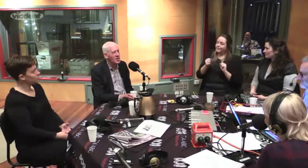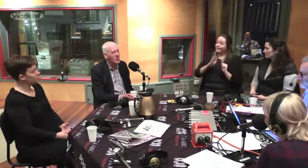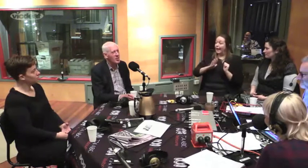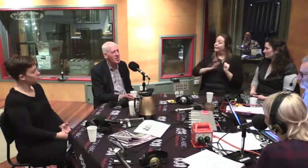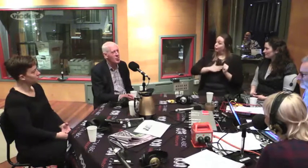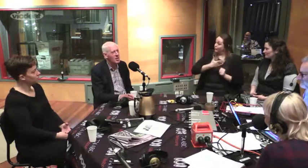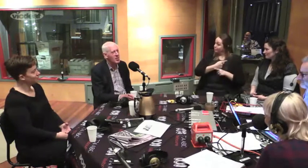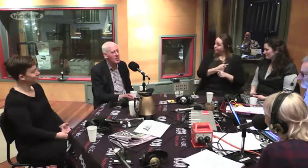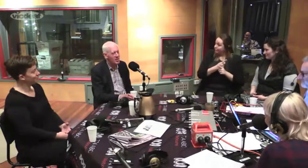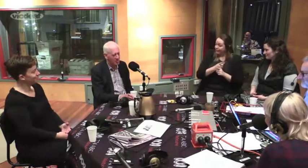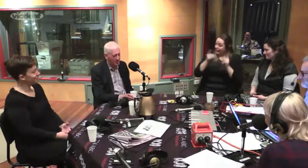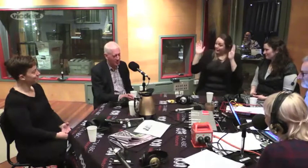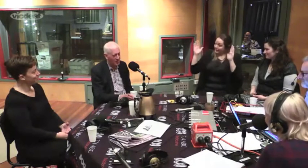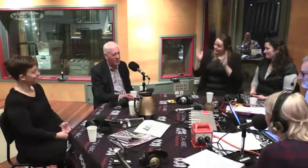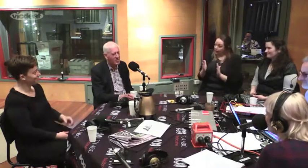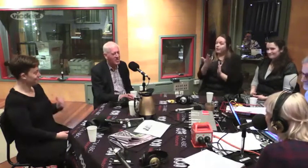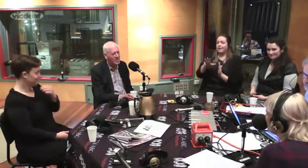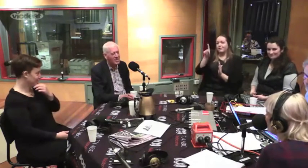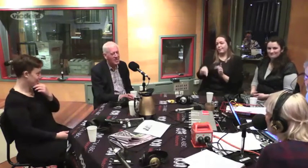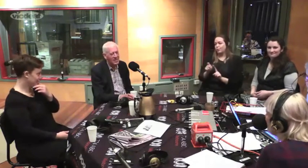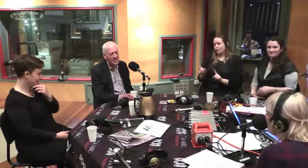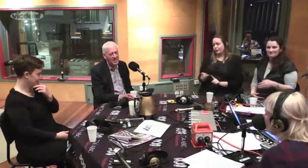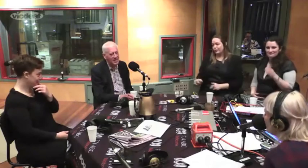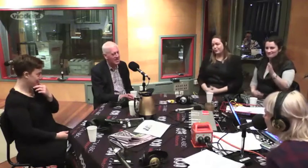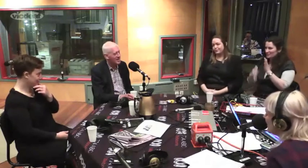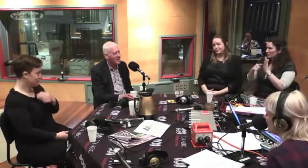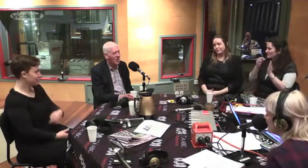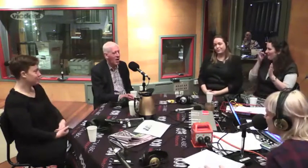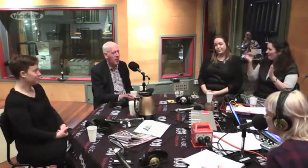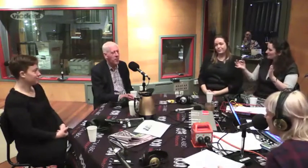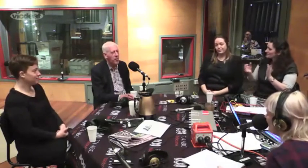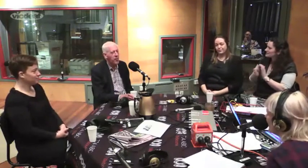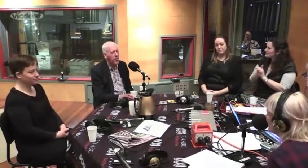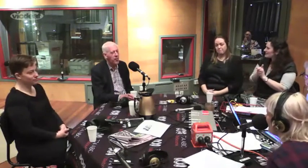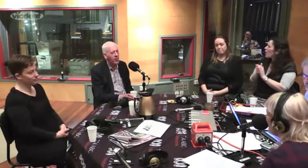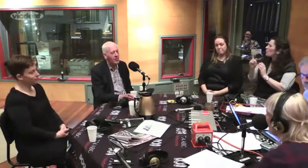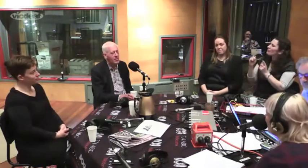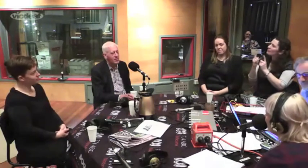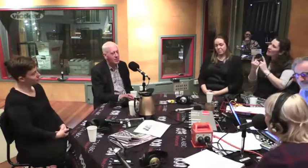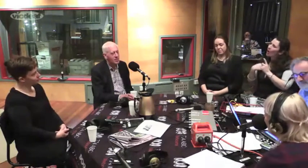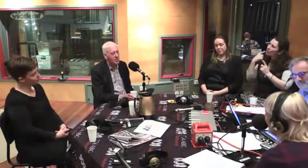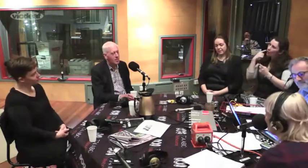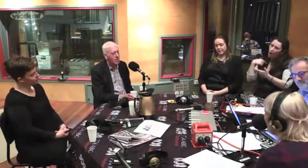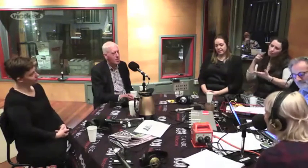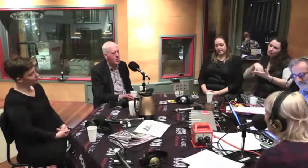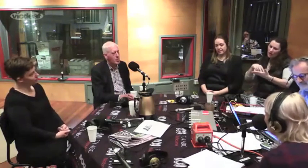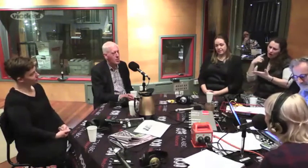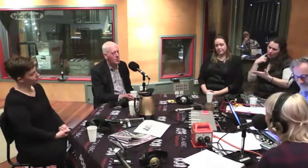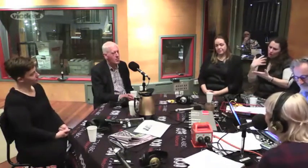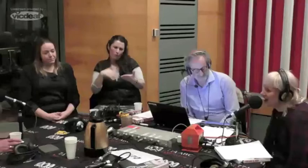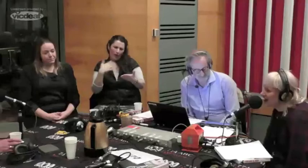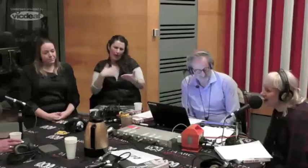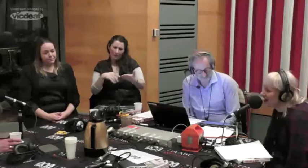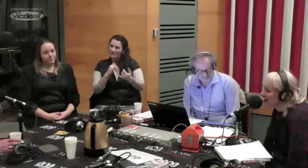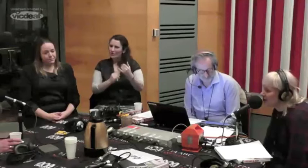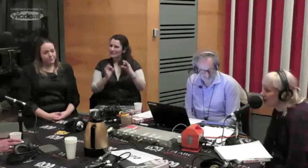dialogues and got it down to about 90. What's also really special about reading this memoir is that we get a little bit of